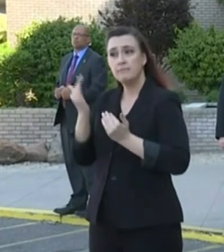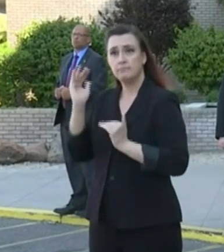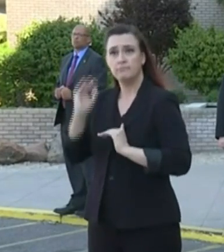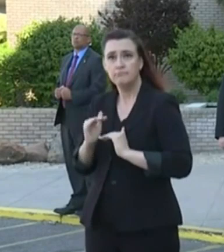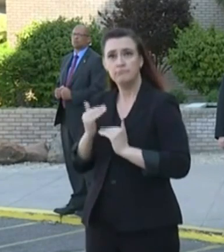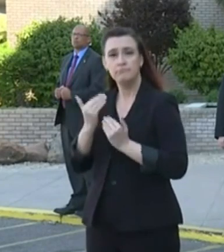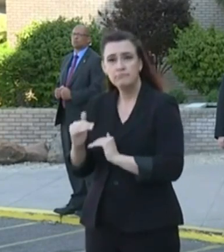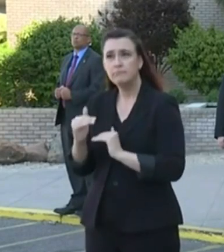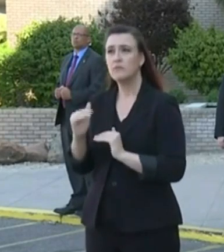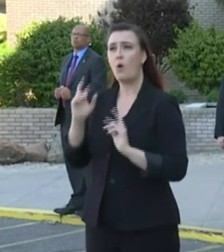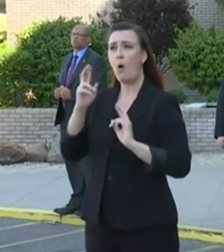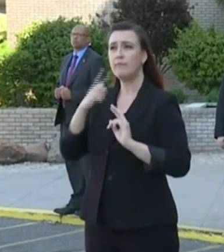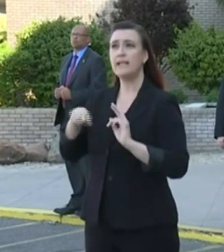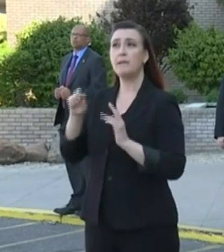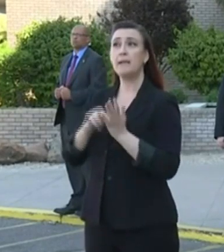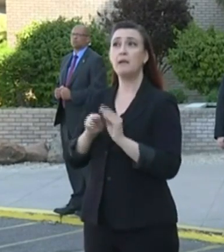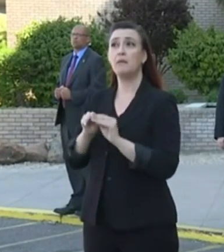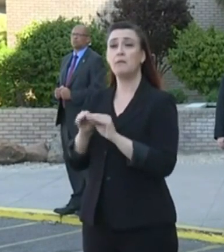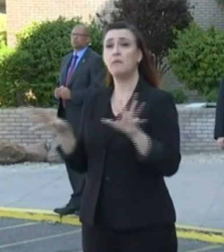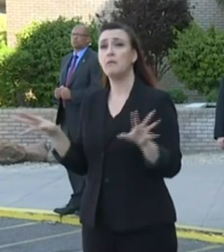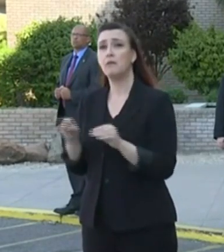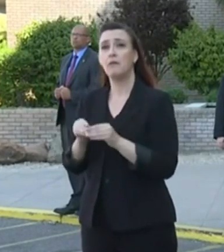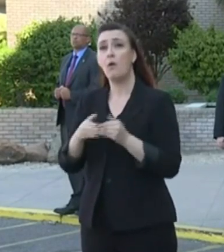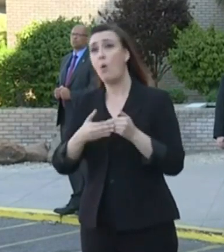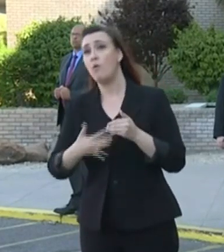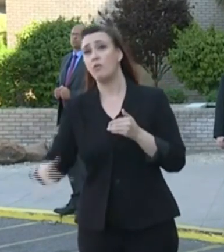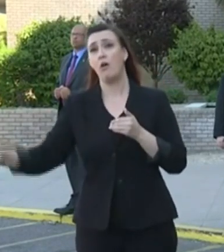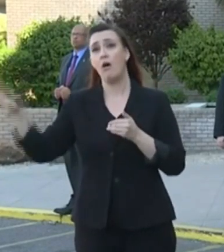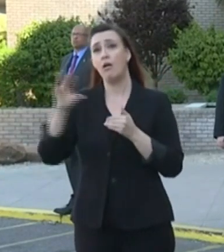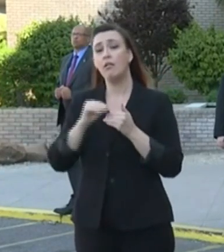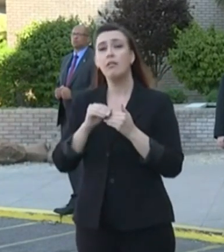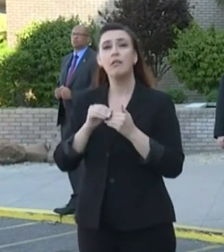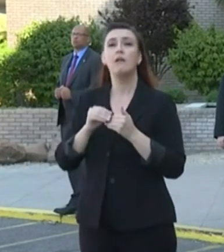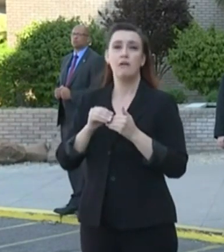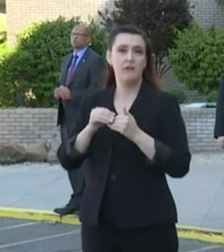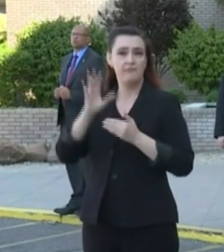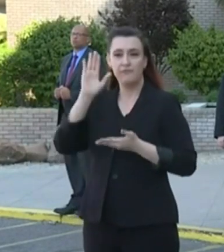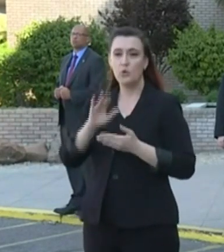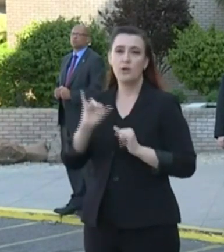will mean fewer infections and less strain on our healthcare system.